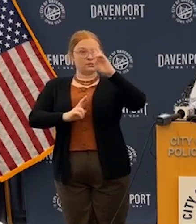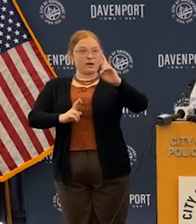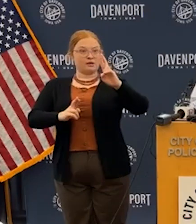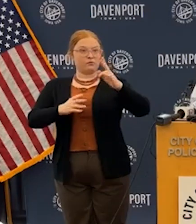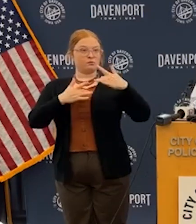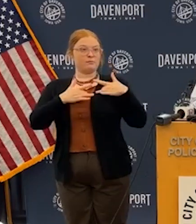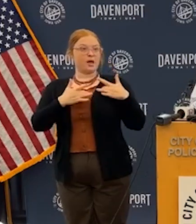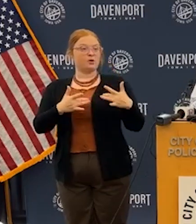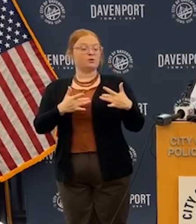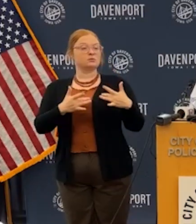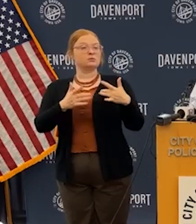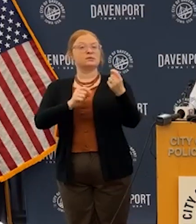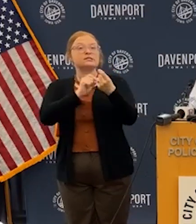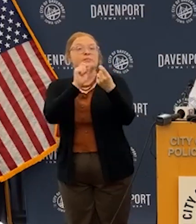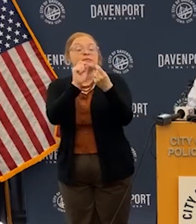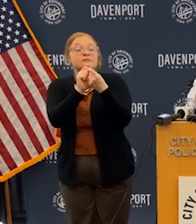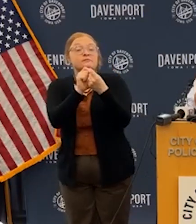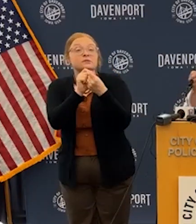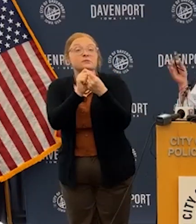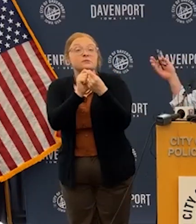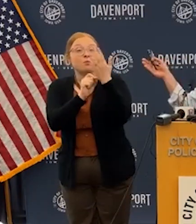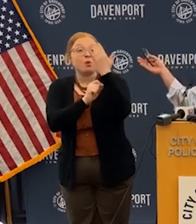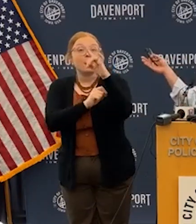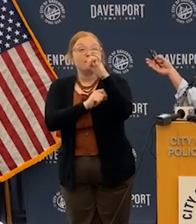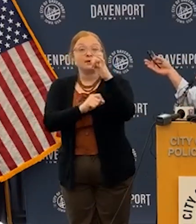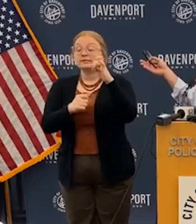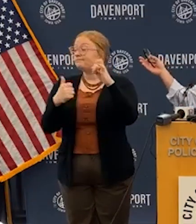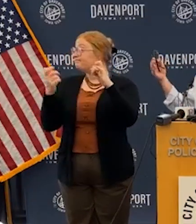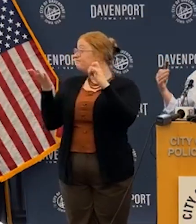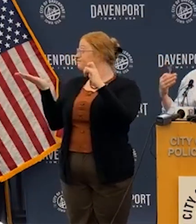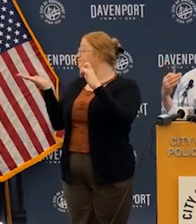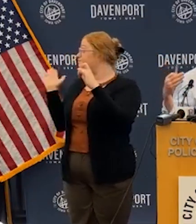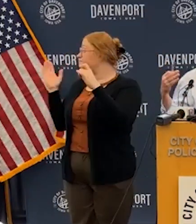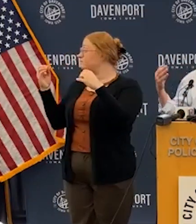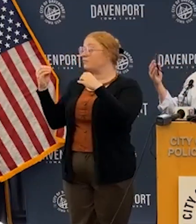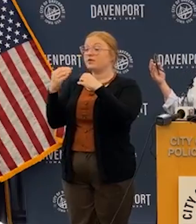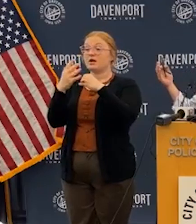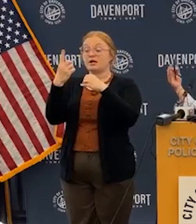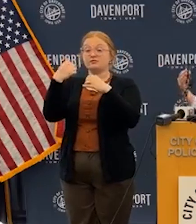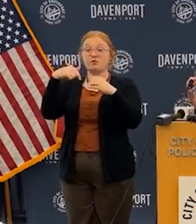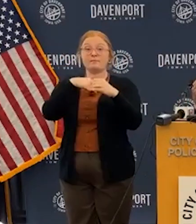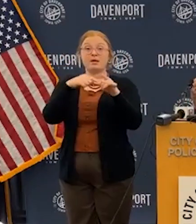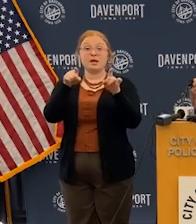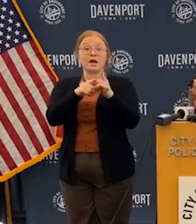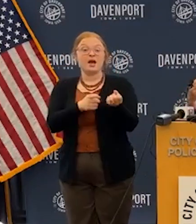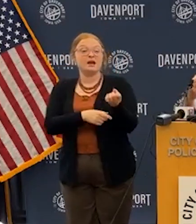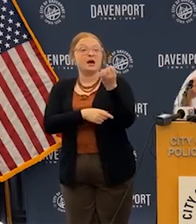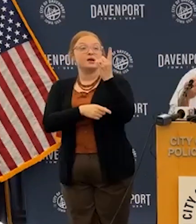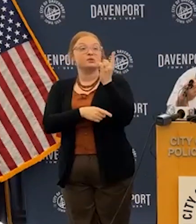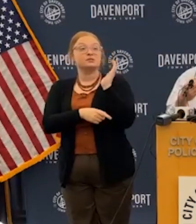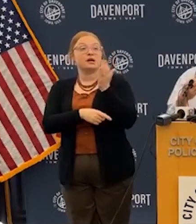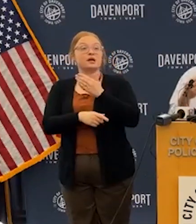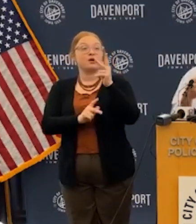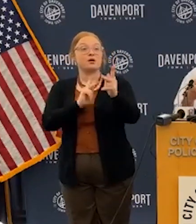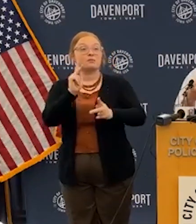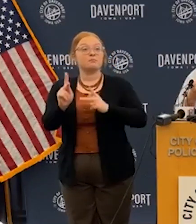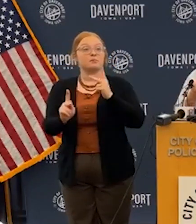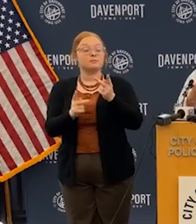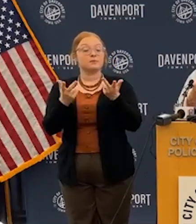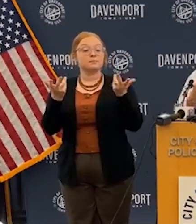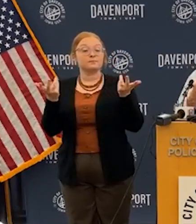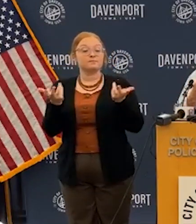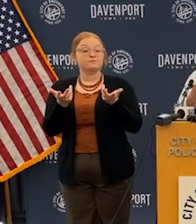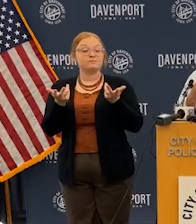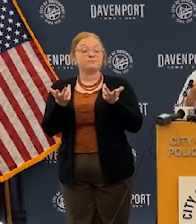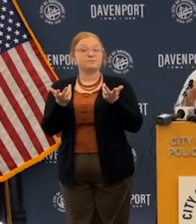because my guidance and quite frankly, the understanding of all our folks is this needs to be done in a